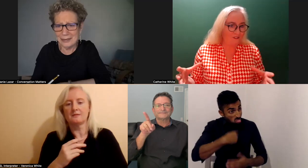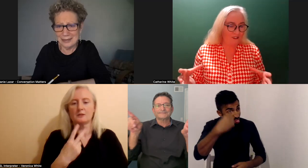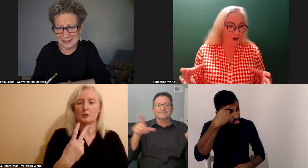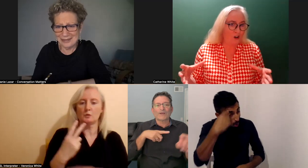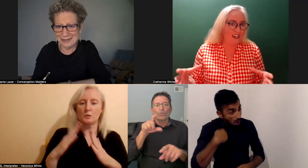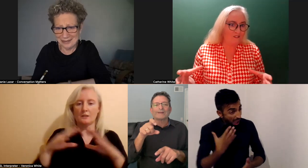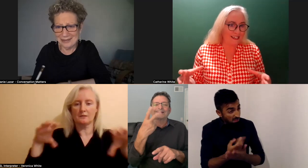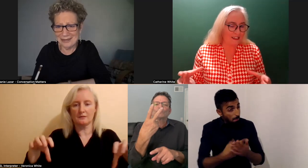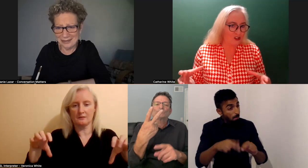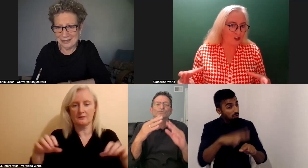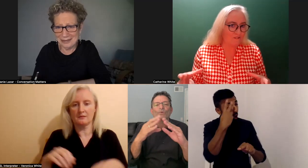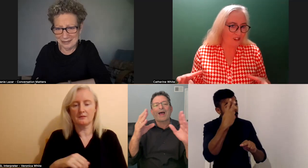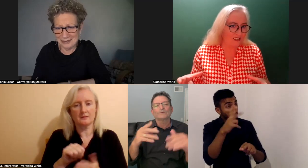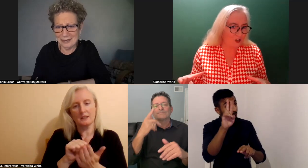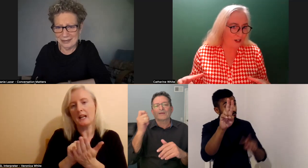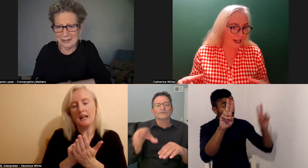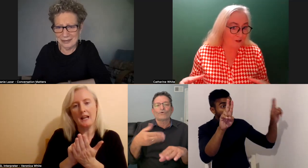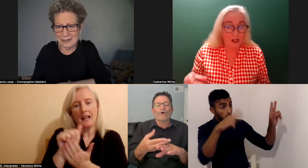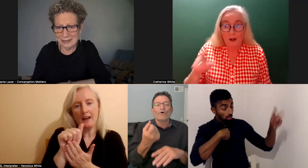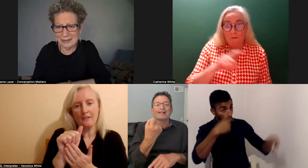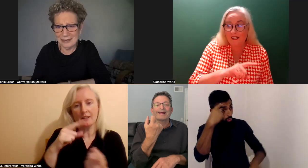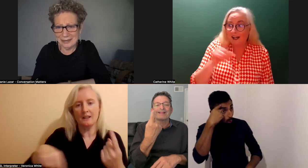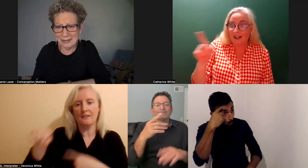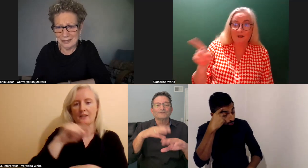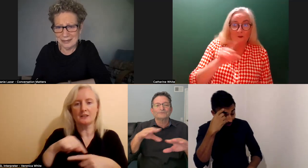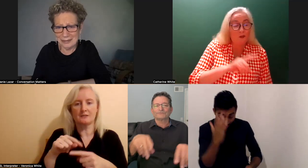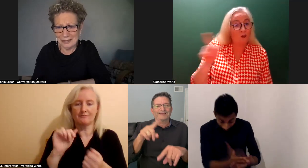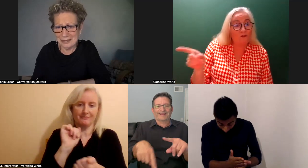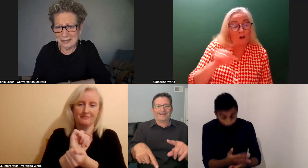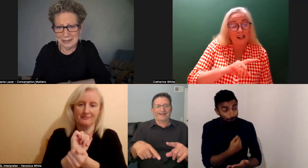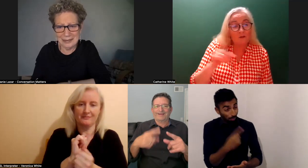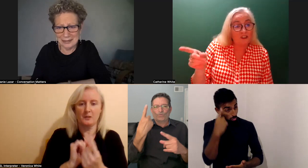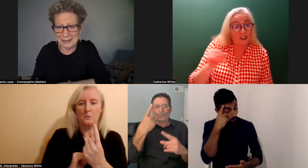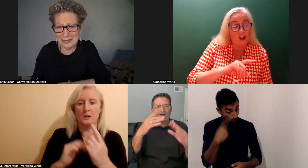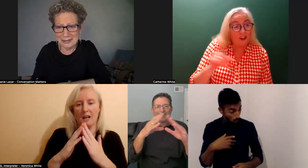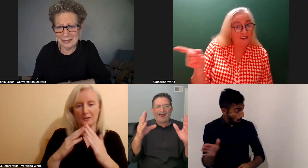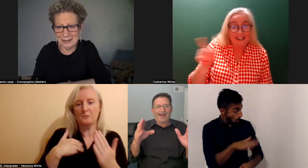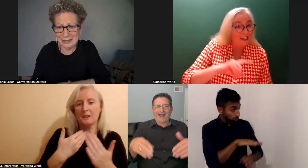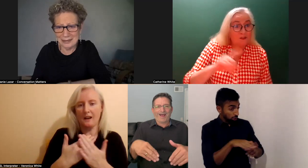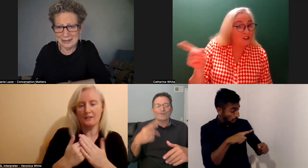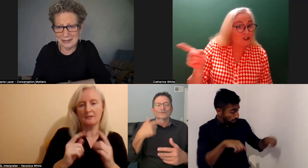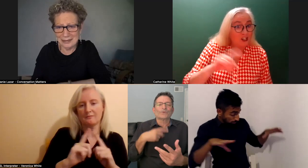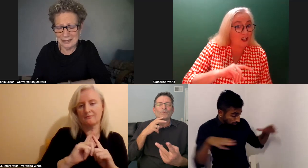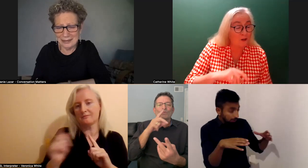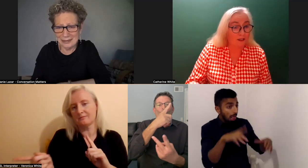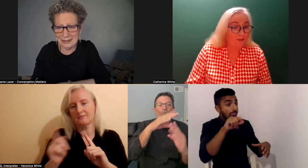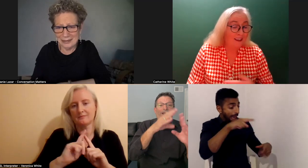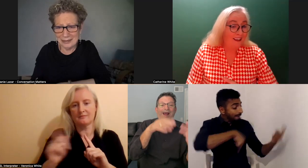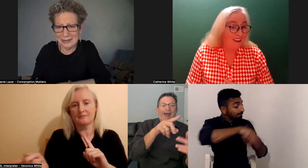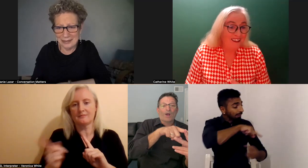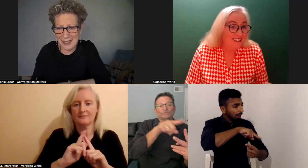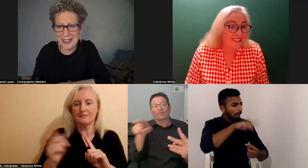all 11 kids couldn't fit into one house because we would go from one house to the other. It was